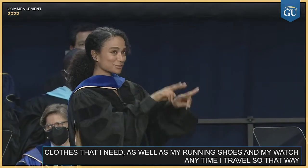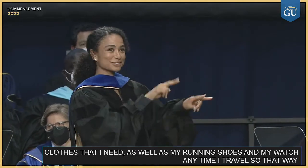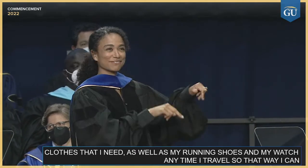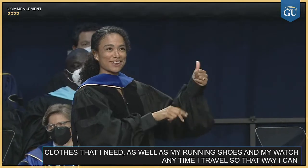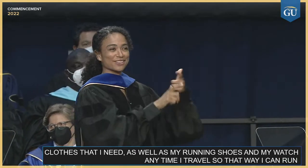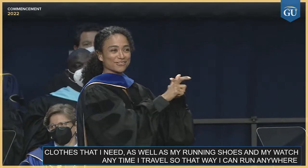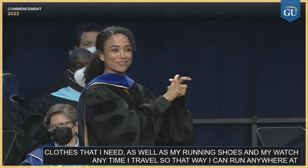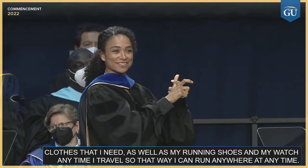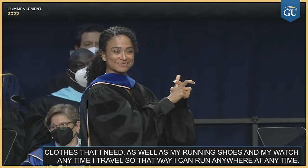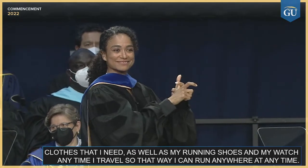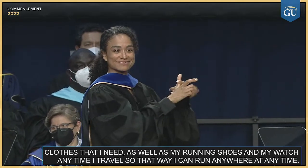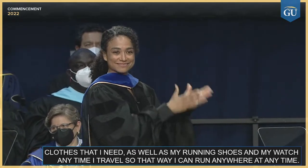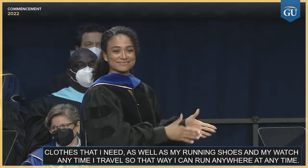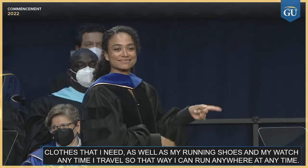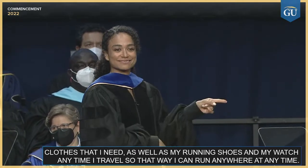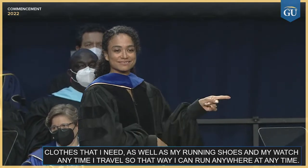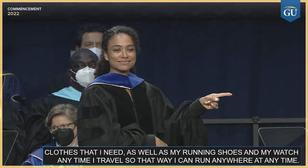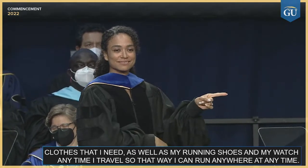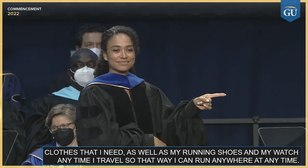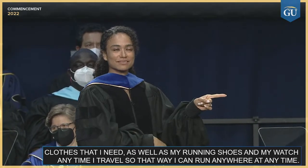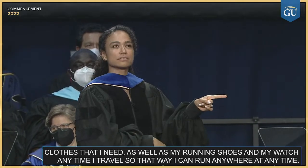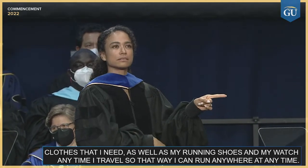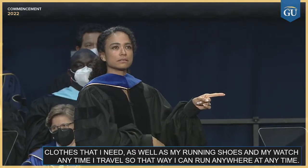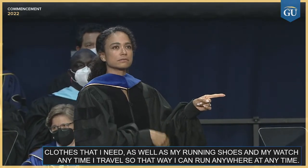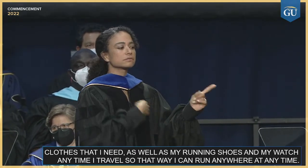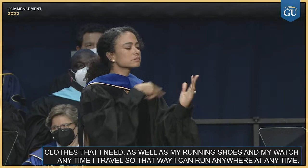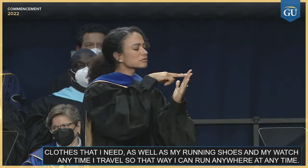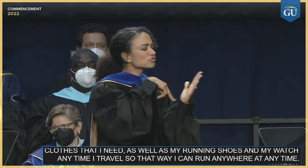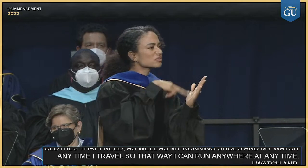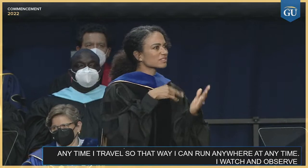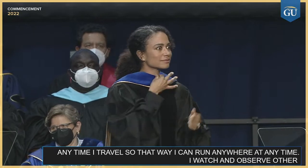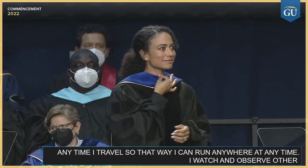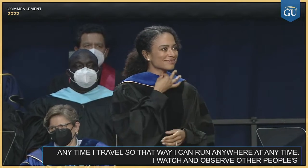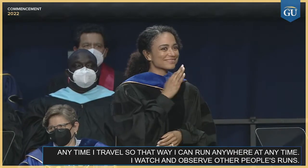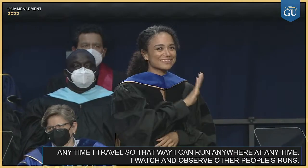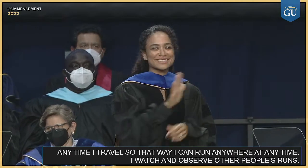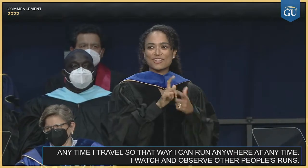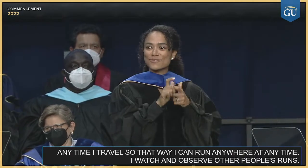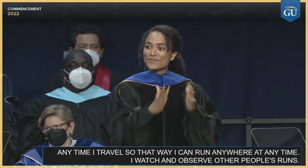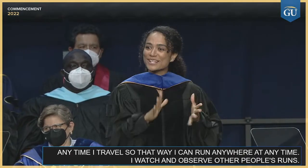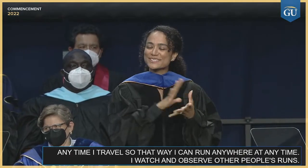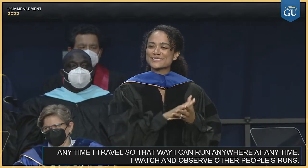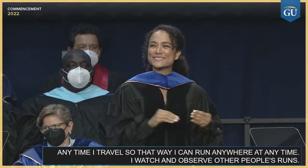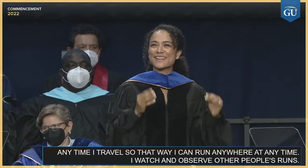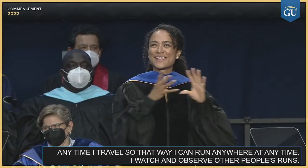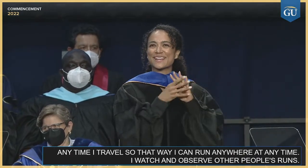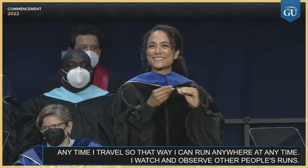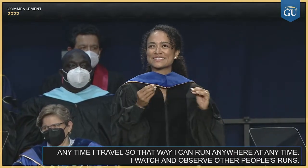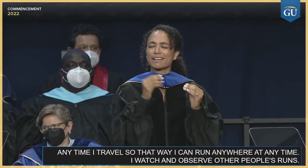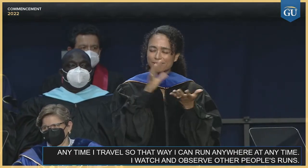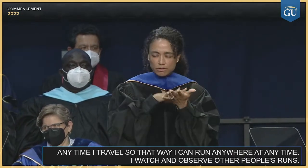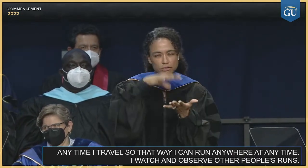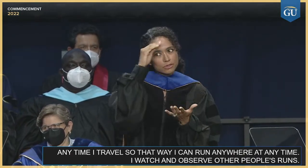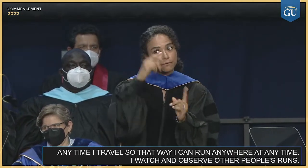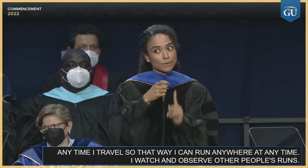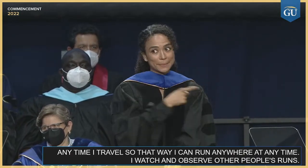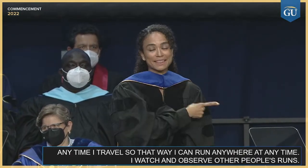I actually watch and observe other people's runs. I read runners' stories, and I learn from